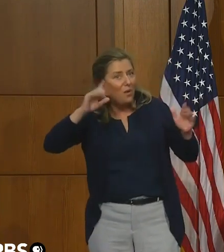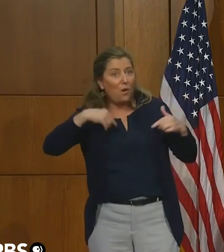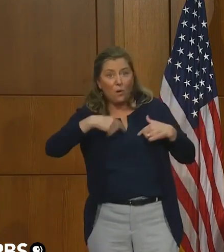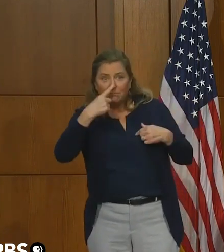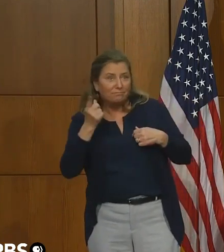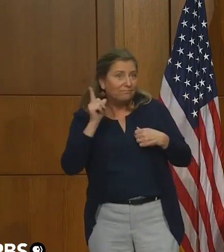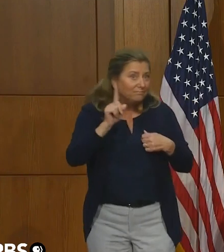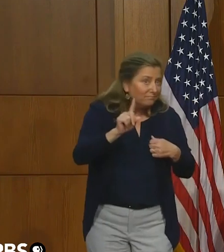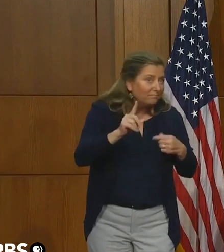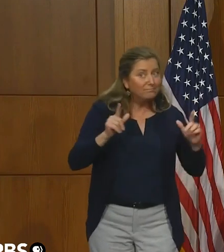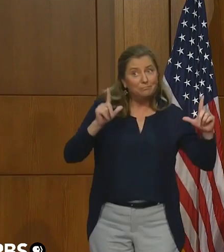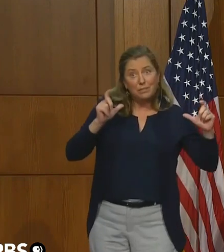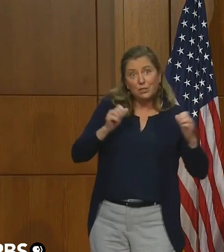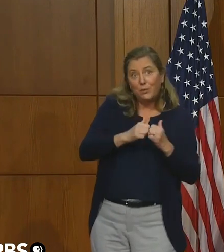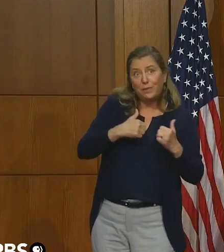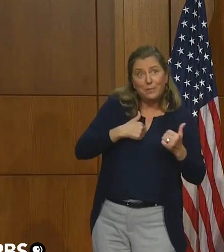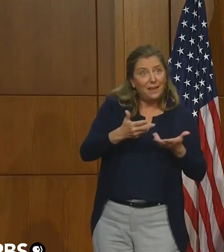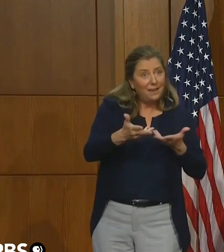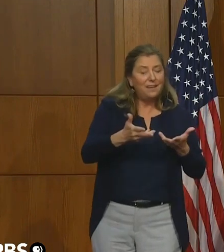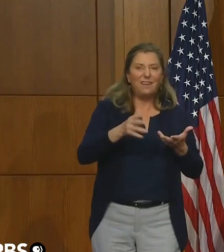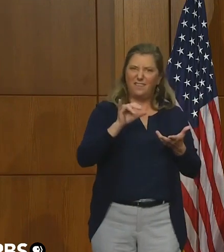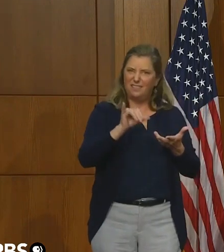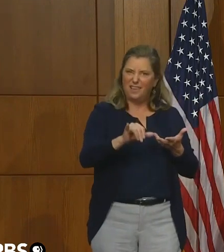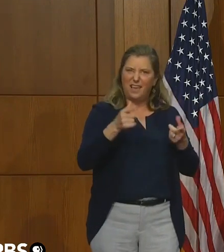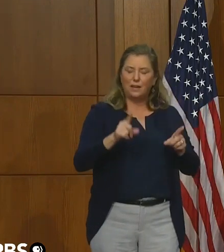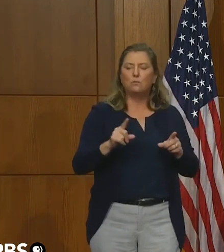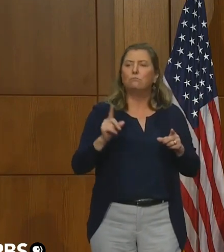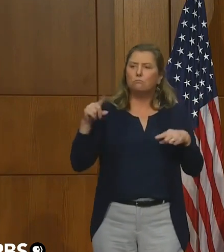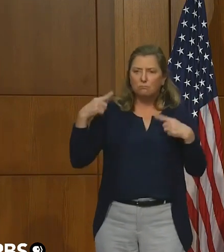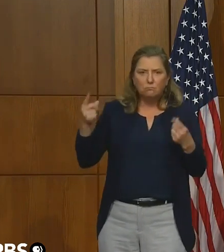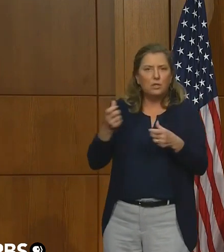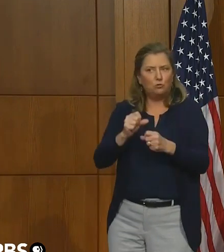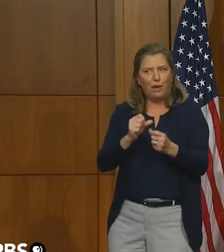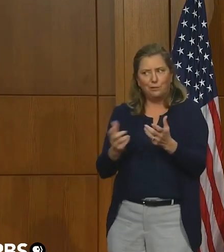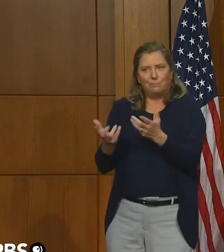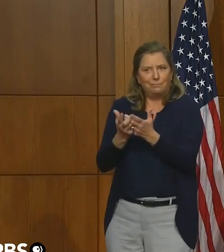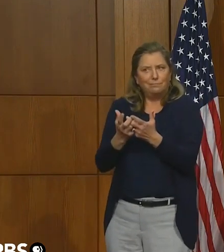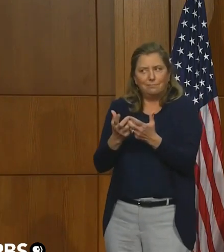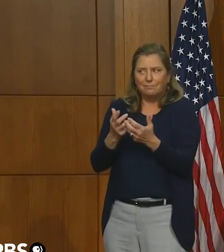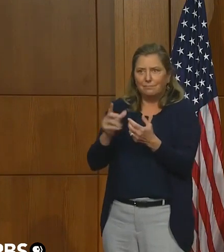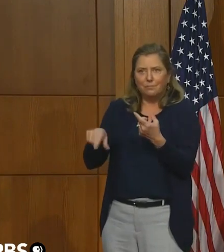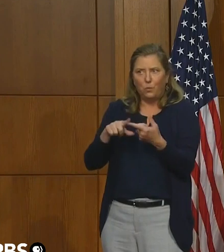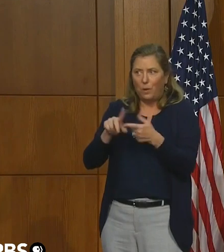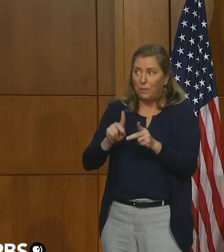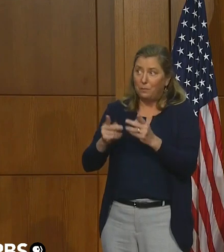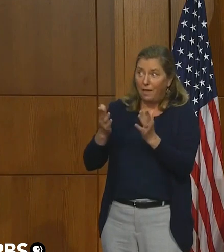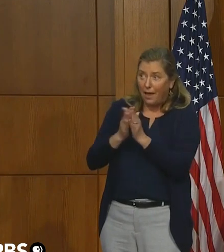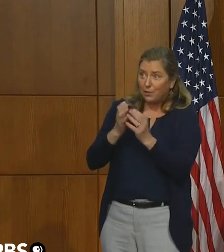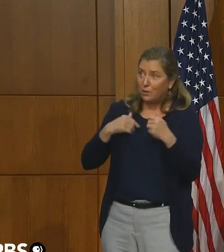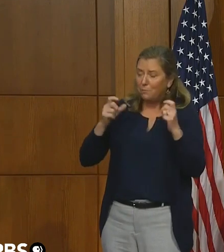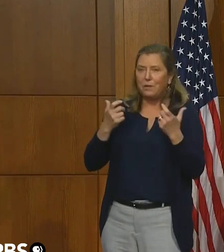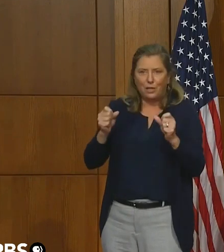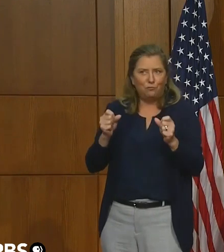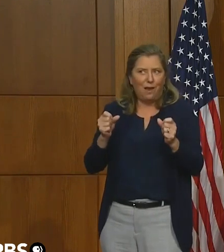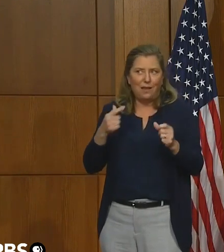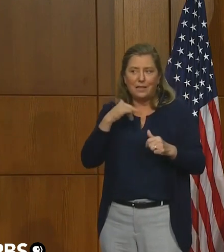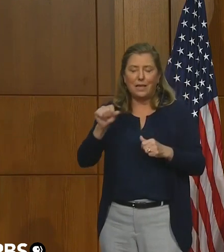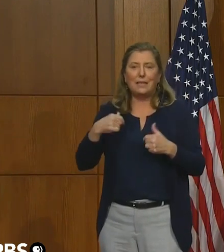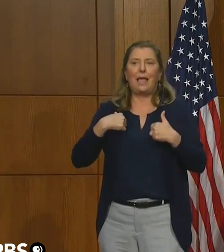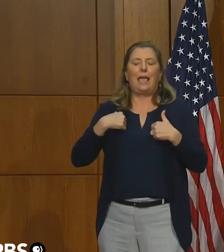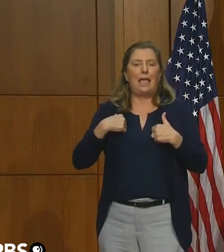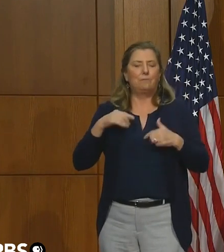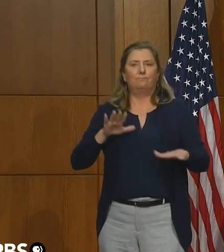approached me, wanted to take pictures. I've always tried to accommodate people that want to take pictures, and I was